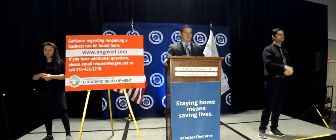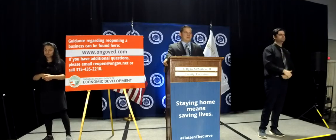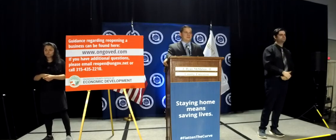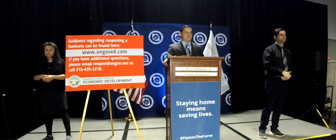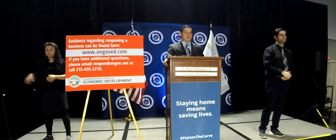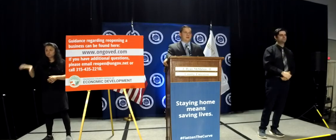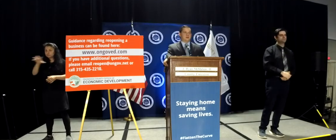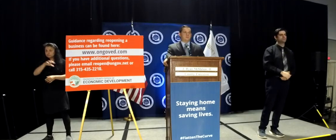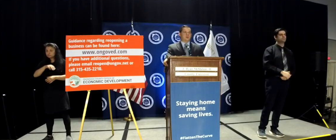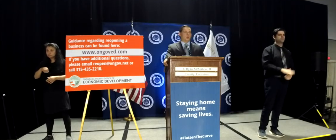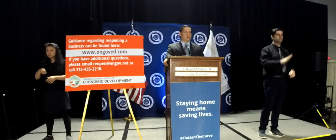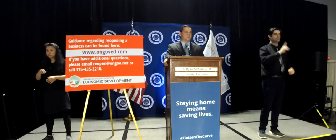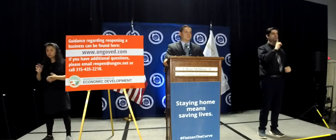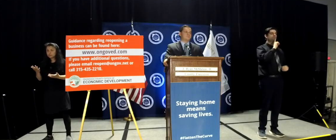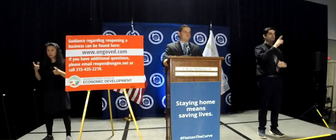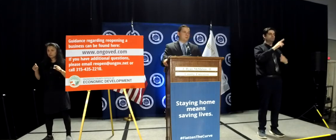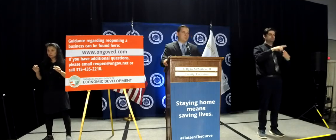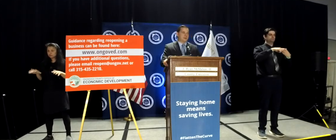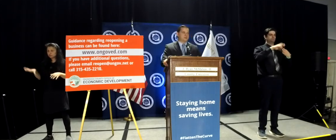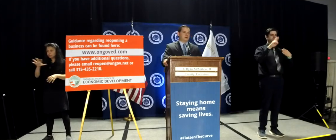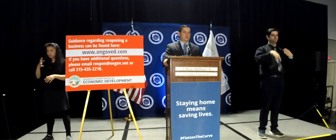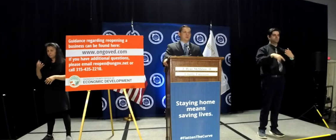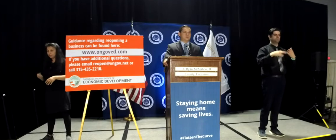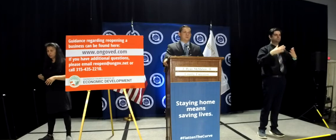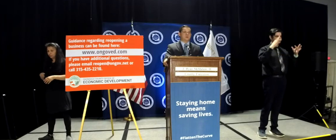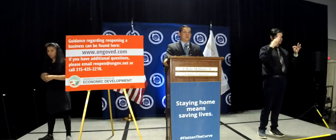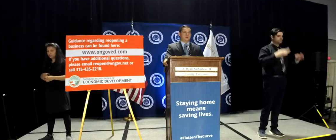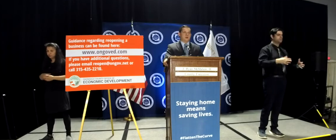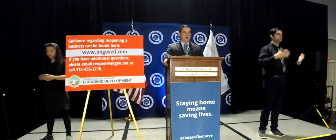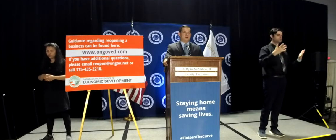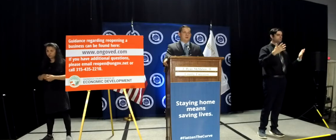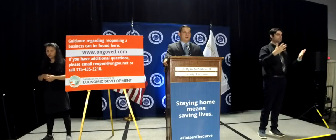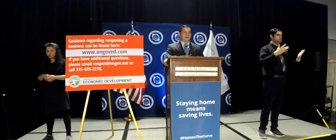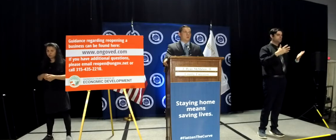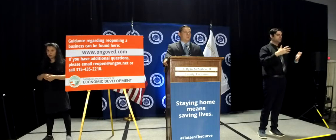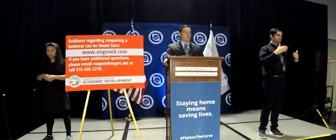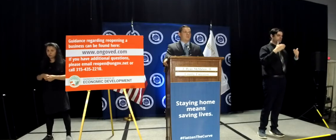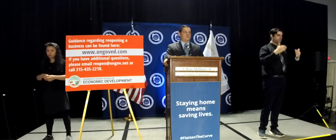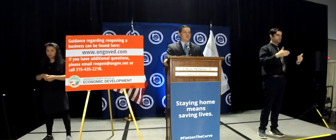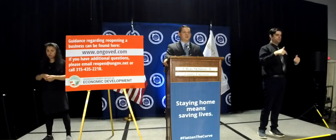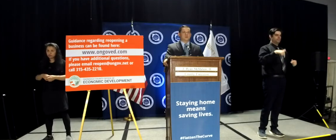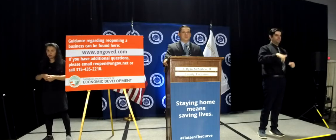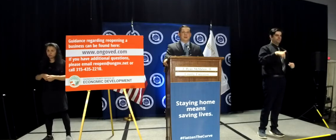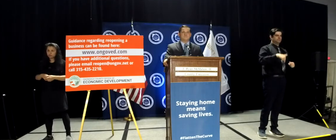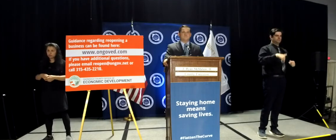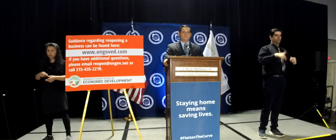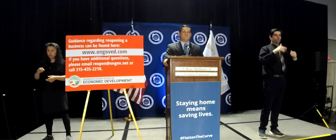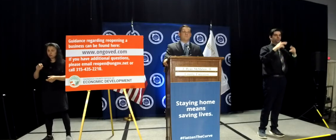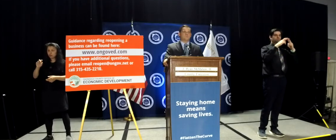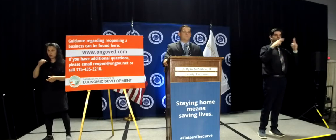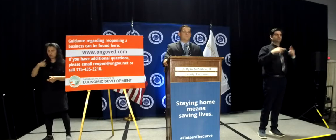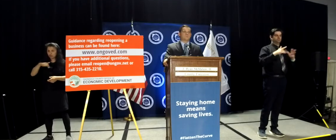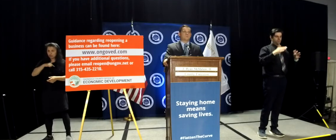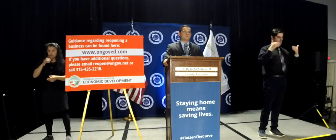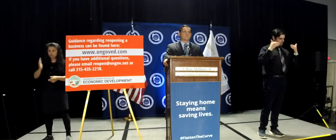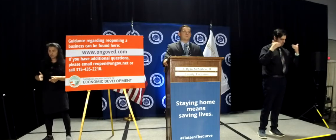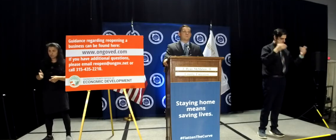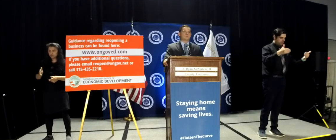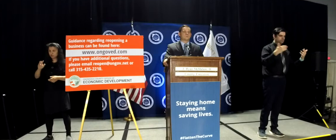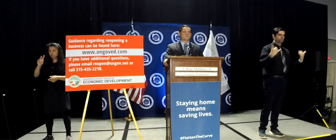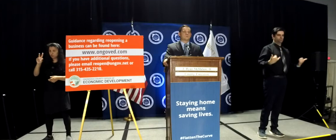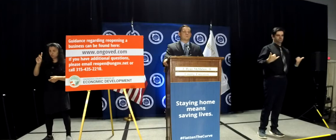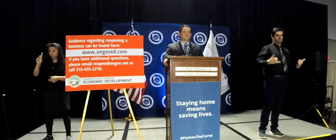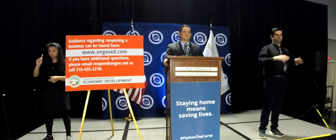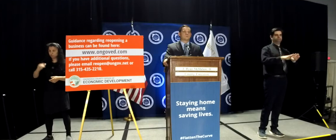result that was necessary and warranted, and that's that our region got to open up for phase 2 today. So many